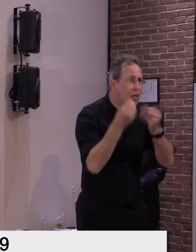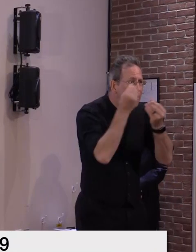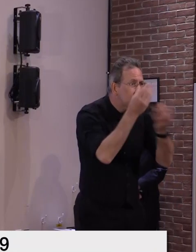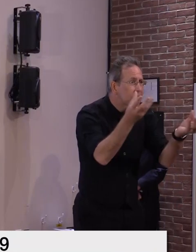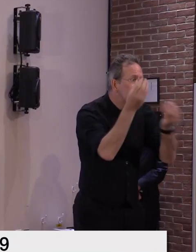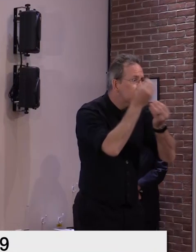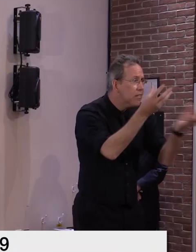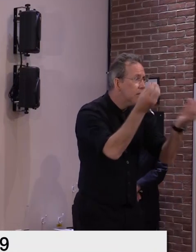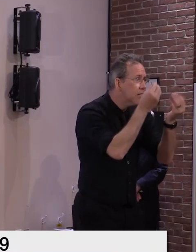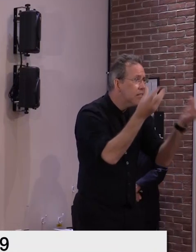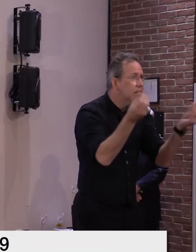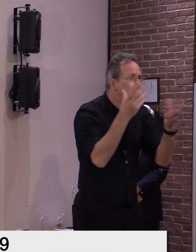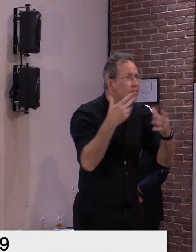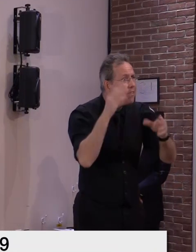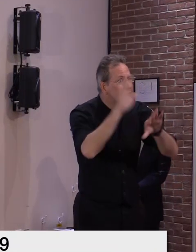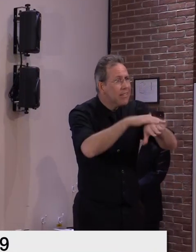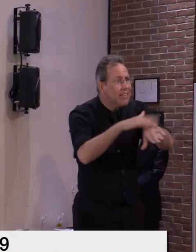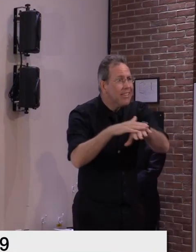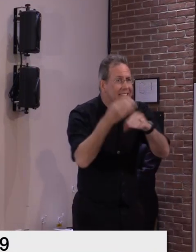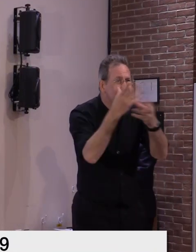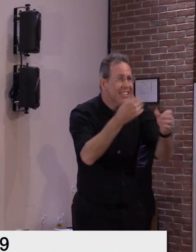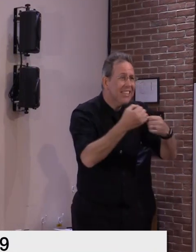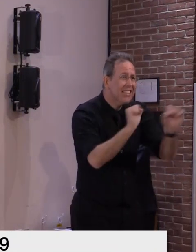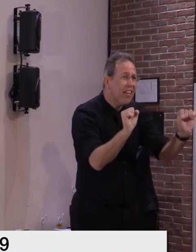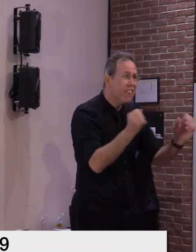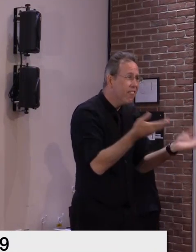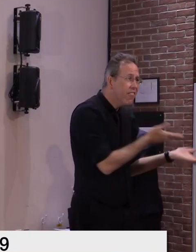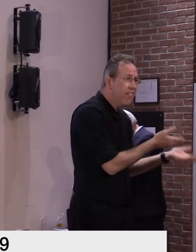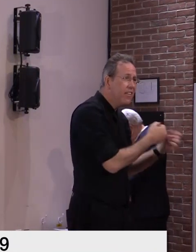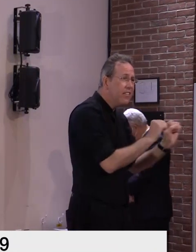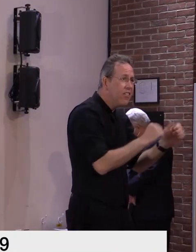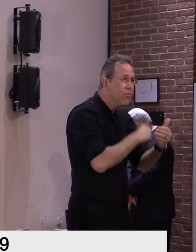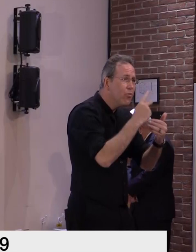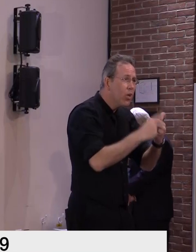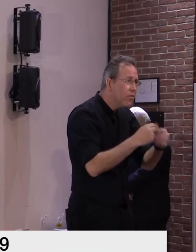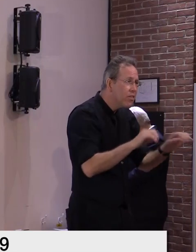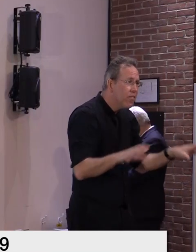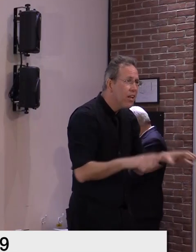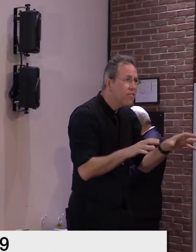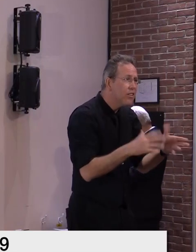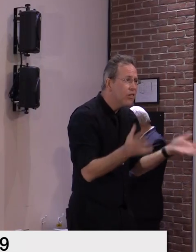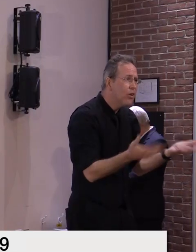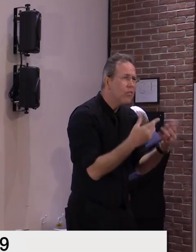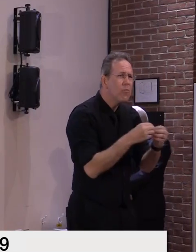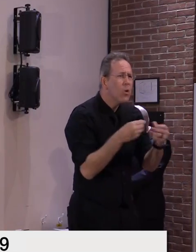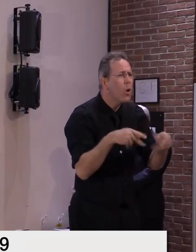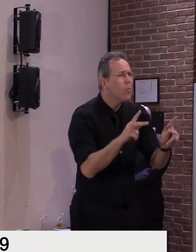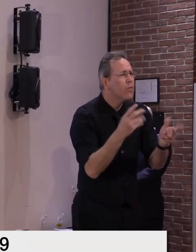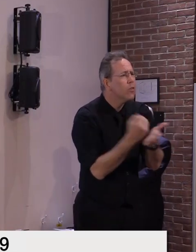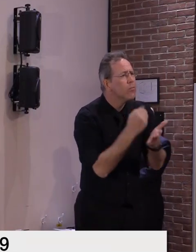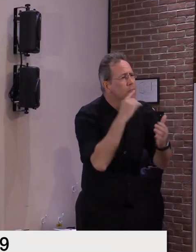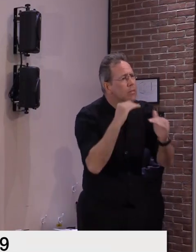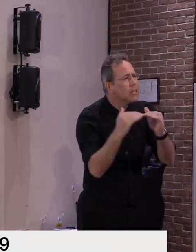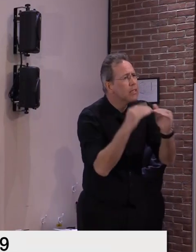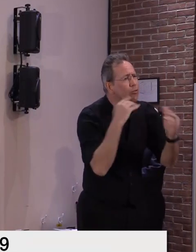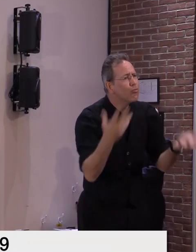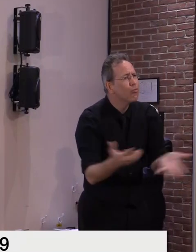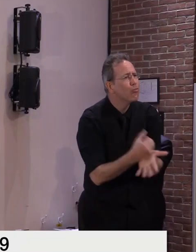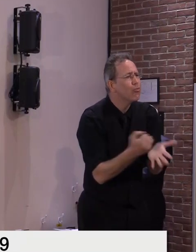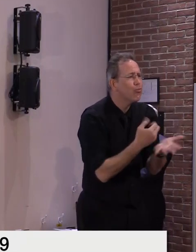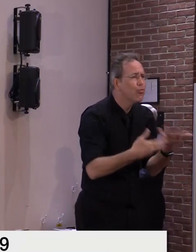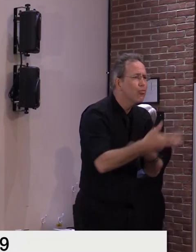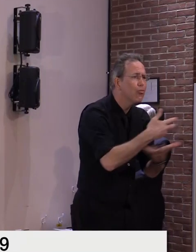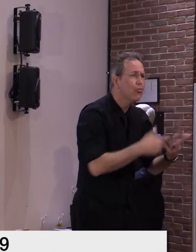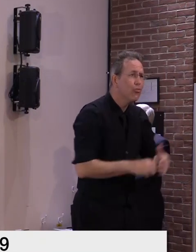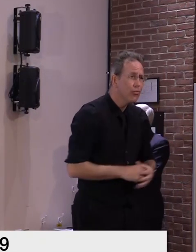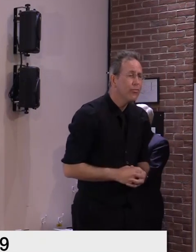and really urge folks at the local level to assist with that messaging. Thanks. Great, thank